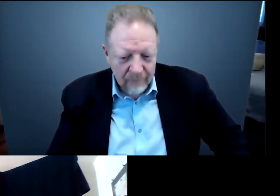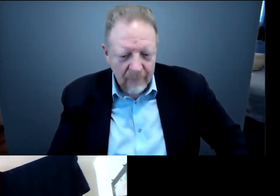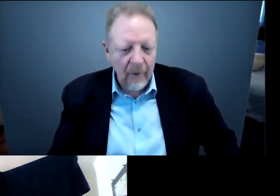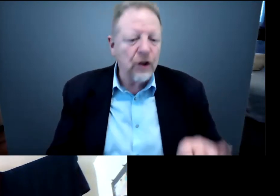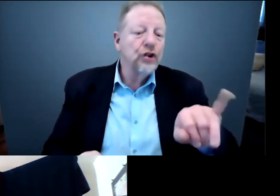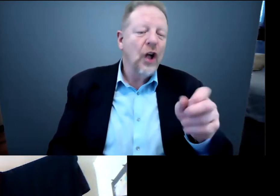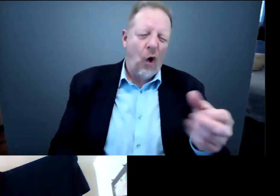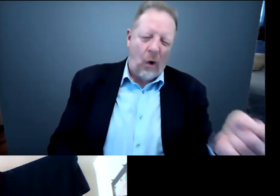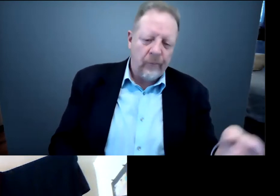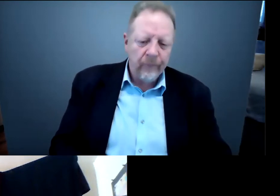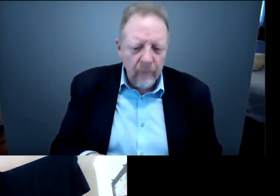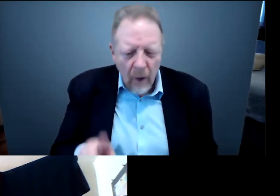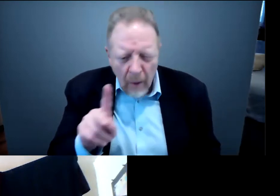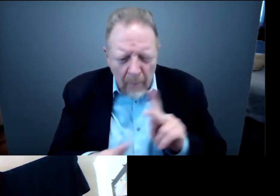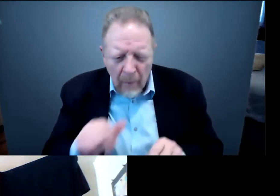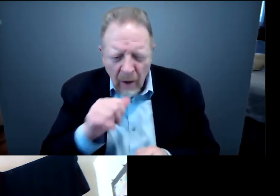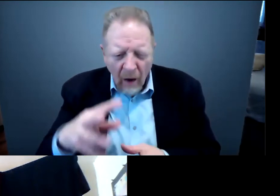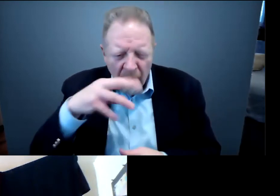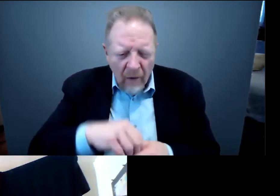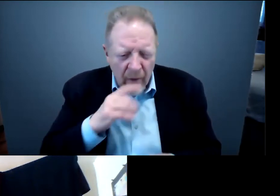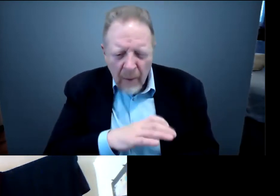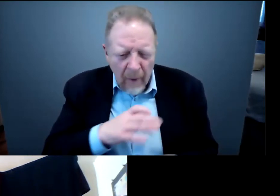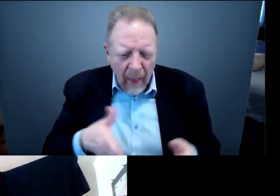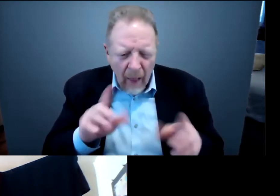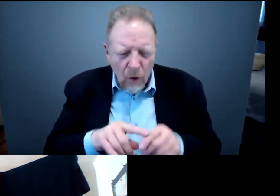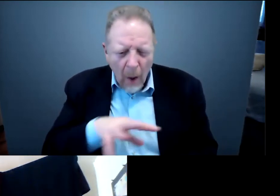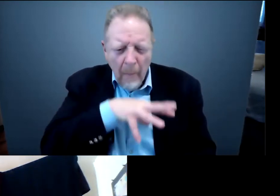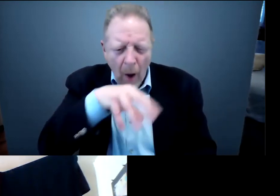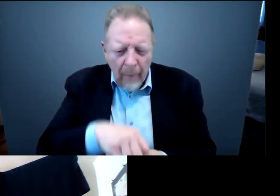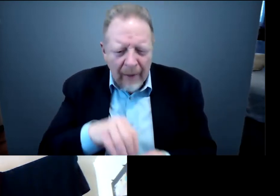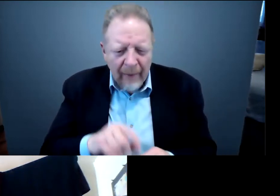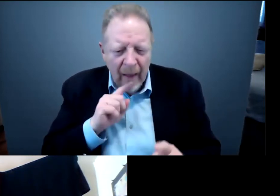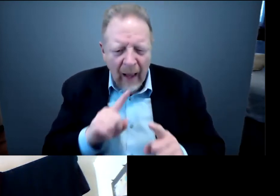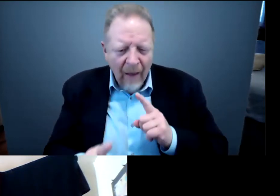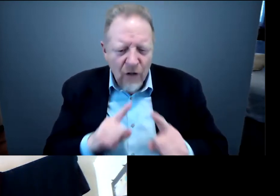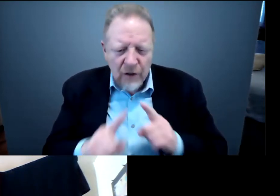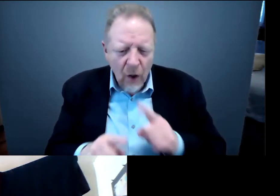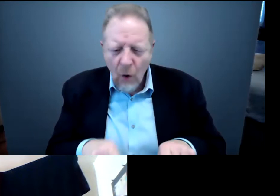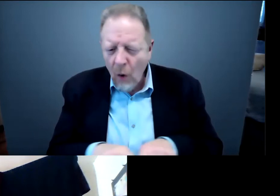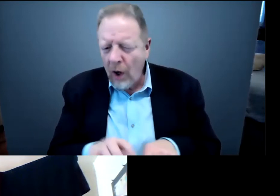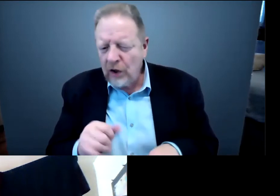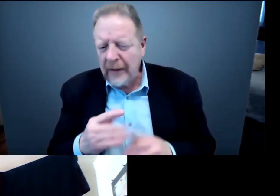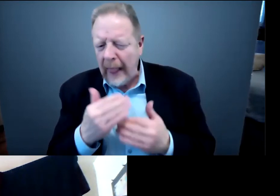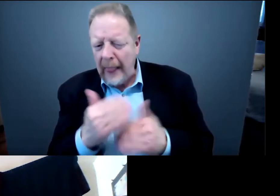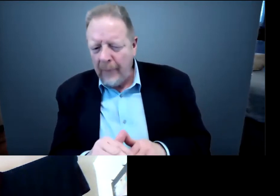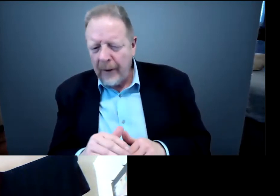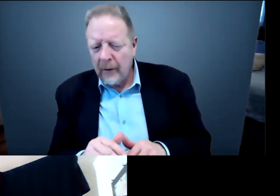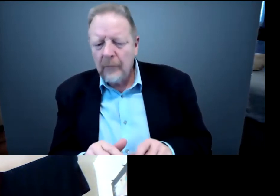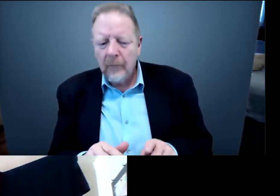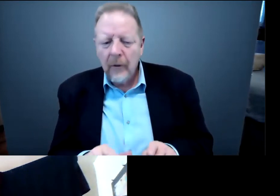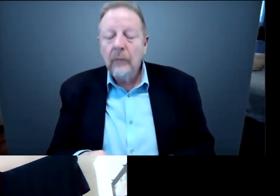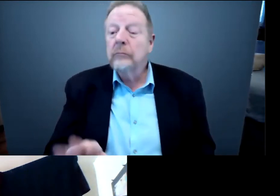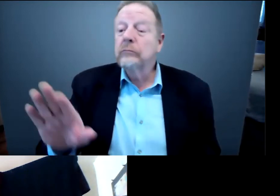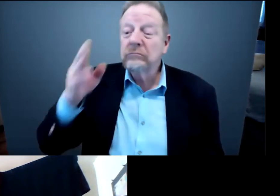Jan. Are people not involved in the committee allowed to participate in the conversation as well, or is this limited? I think we would